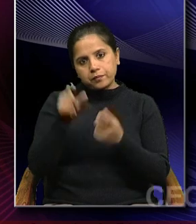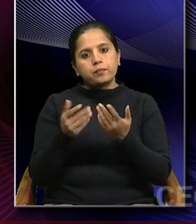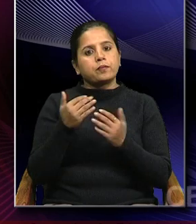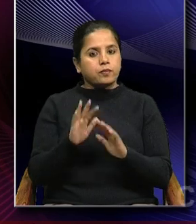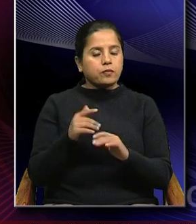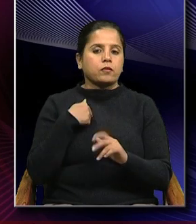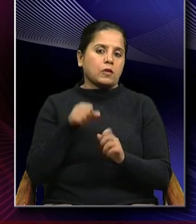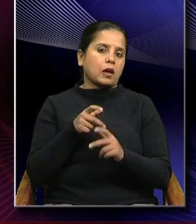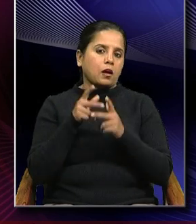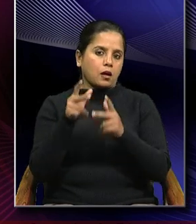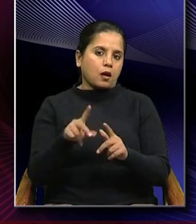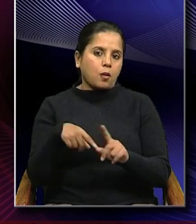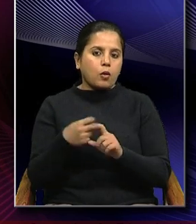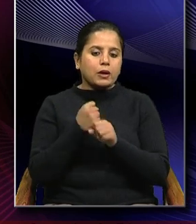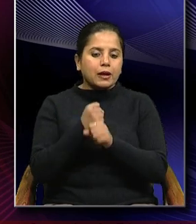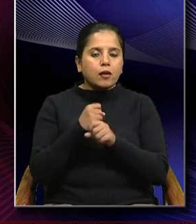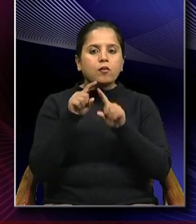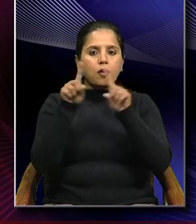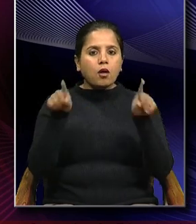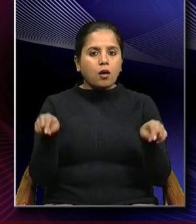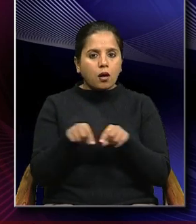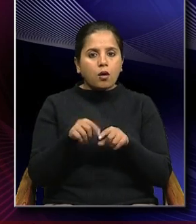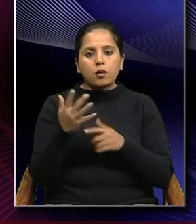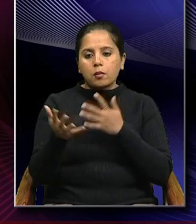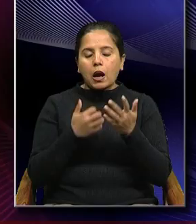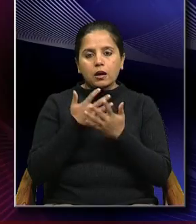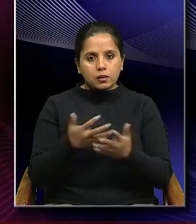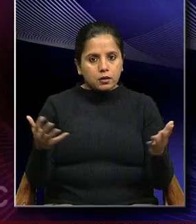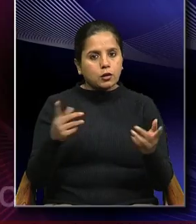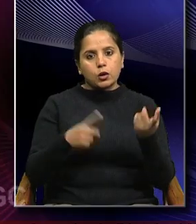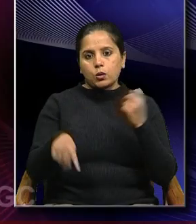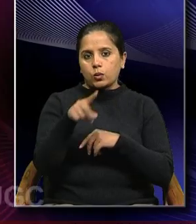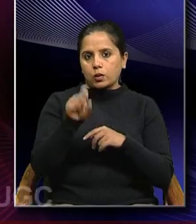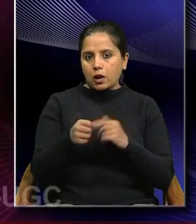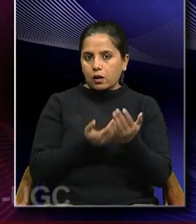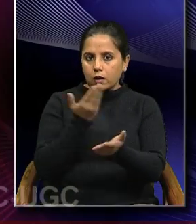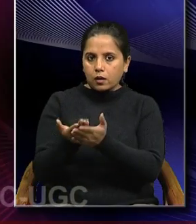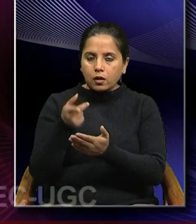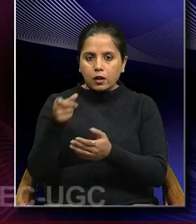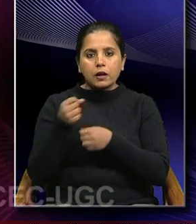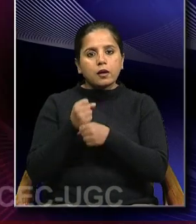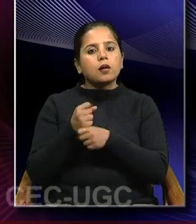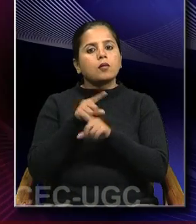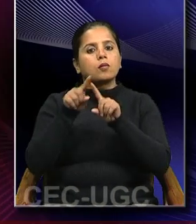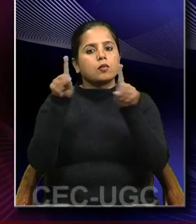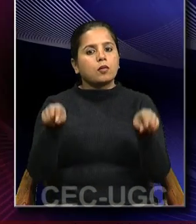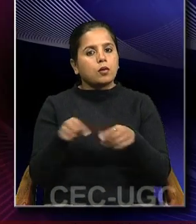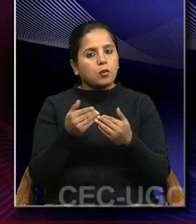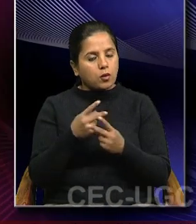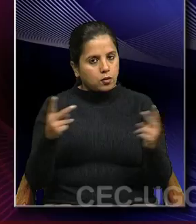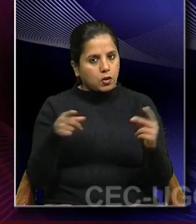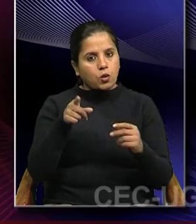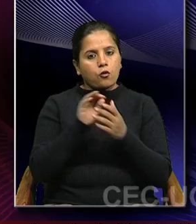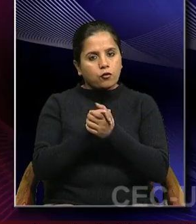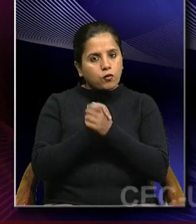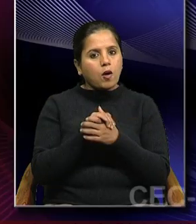like we can tell them about the gift cards, that in place of buying the products you can offer some gift cards to your to your